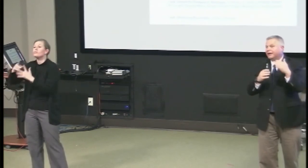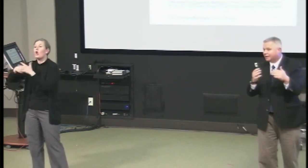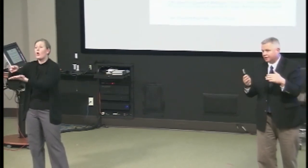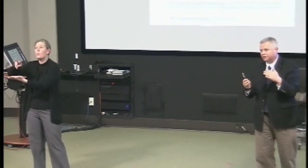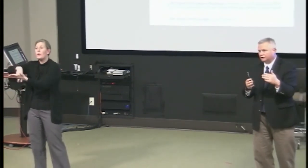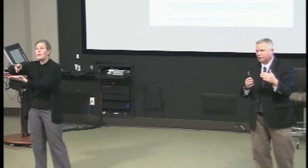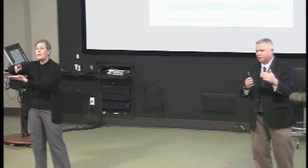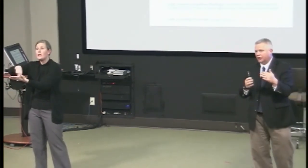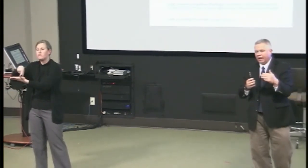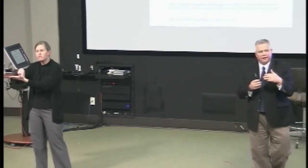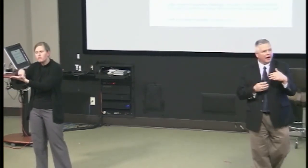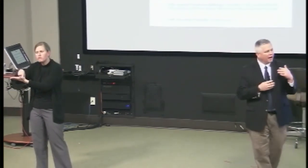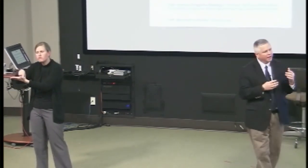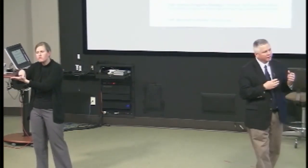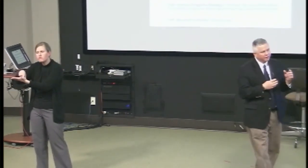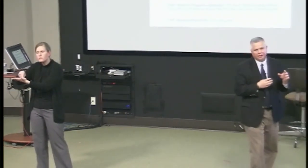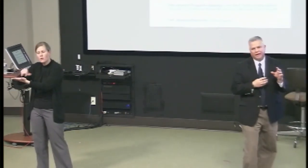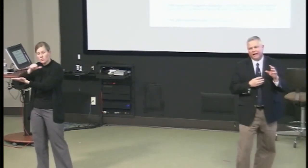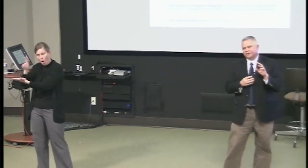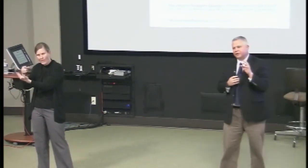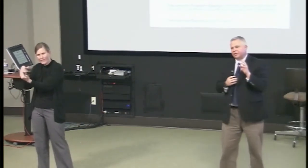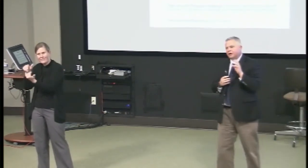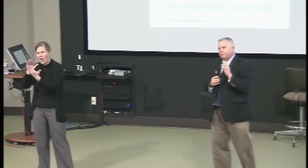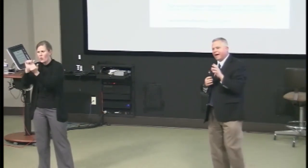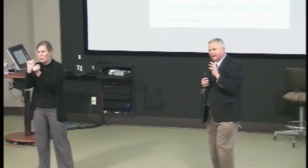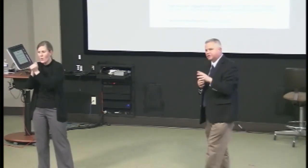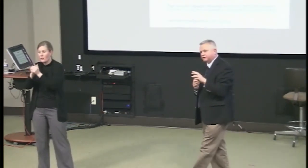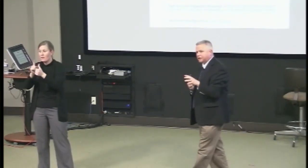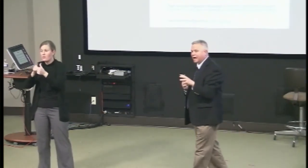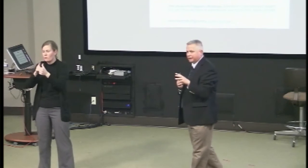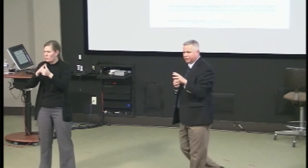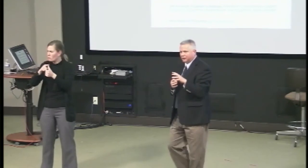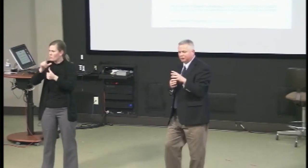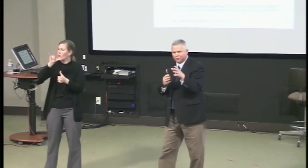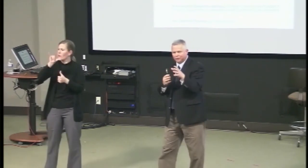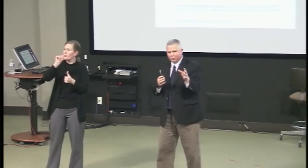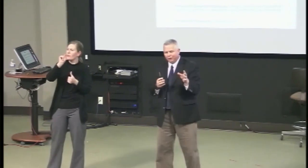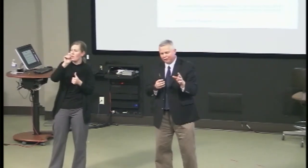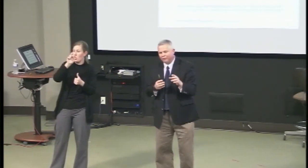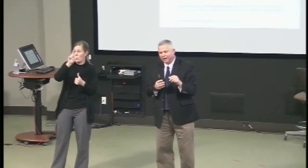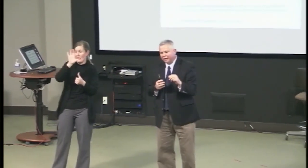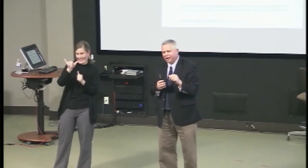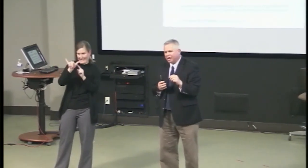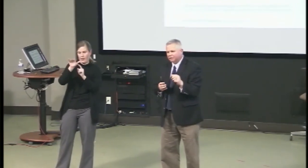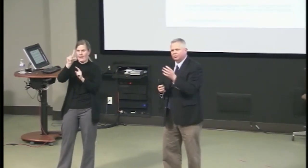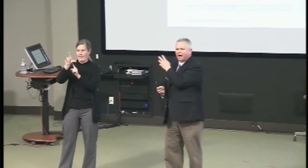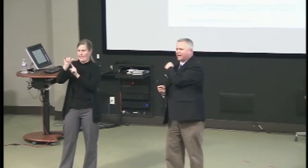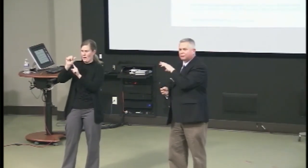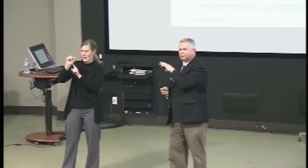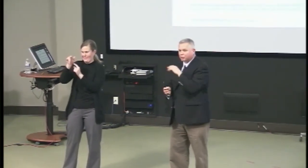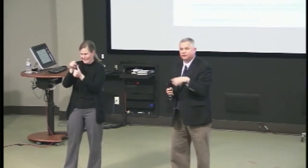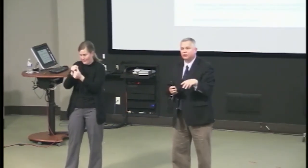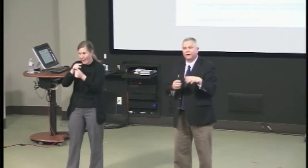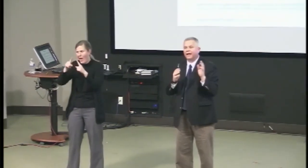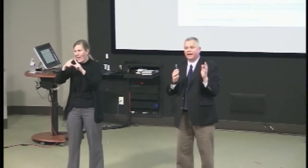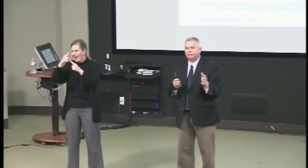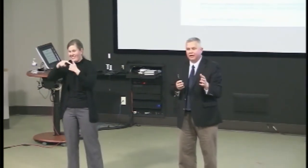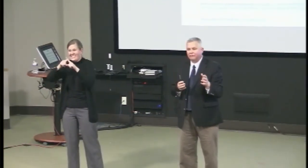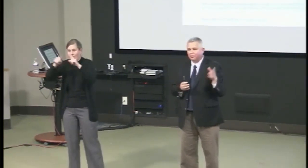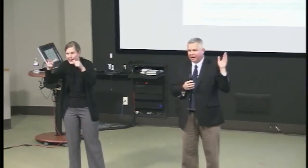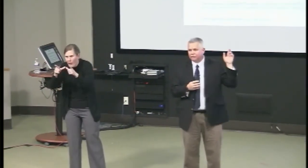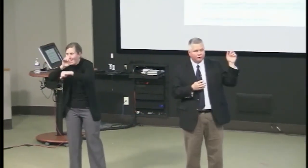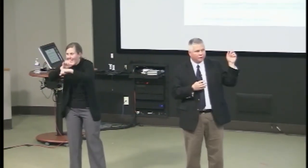literacy, but to English? And I think that that is a massive challenge, I'm sure you would all agree, to my simple